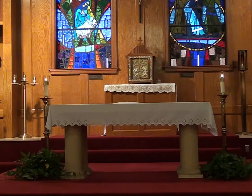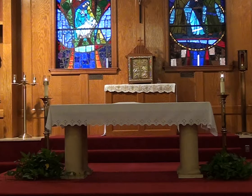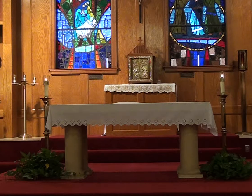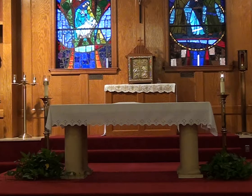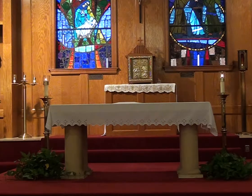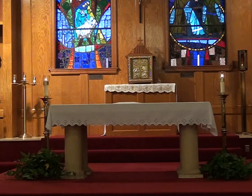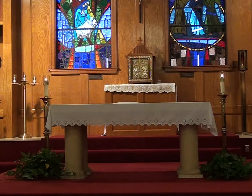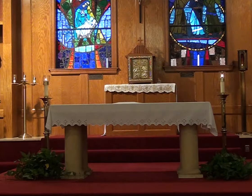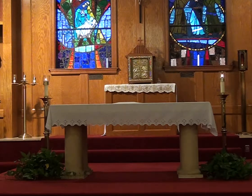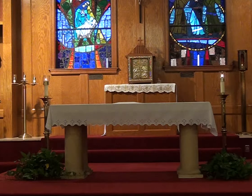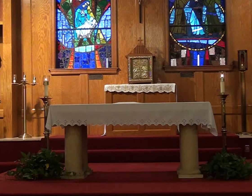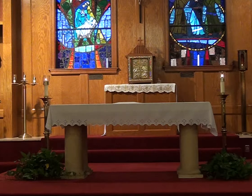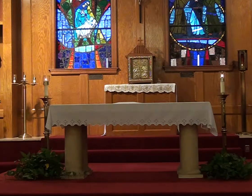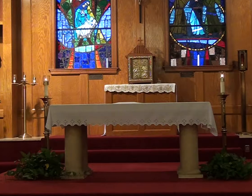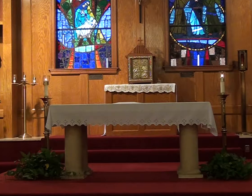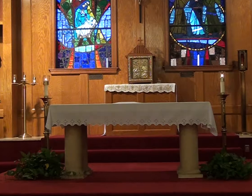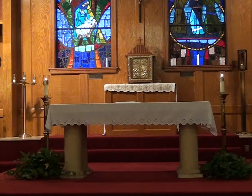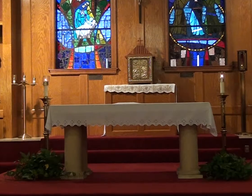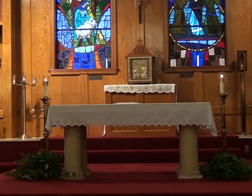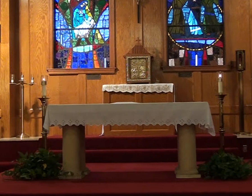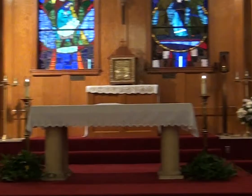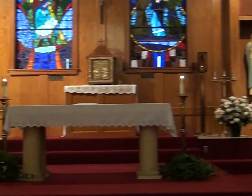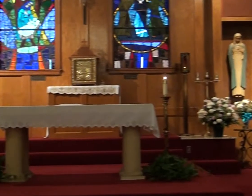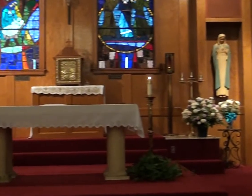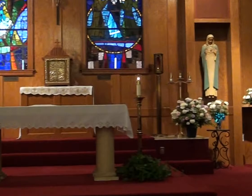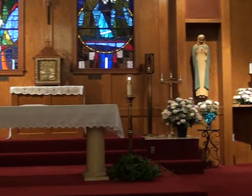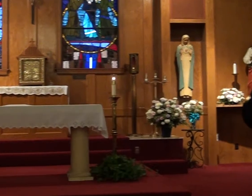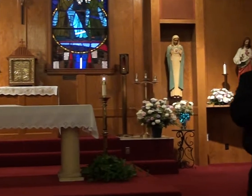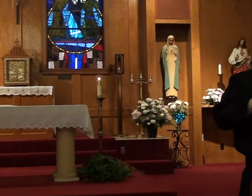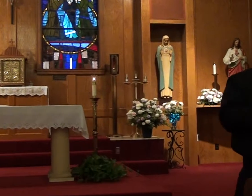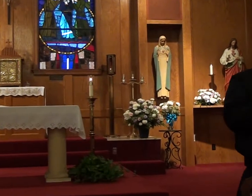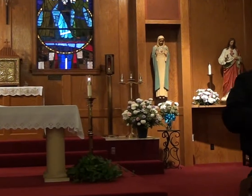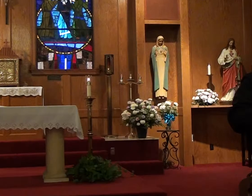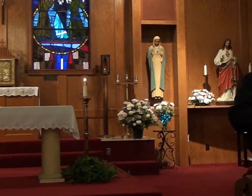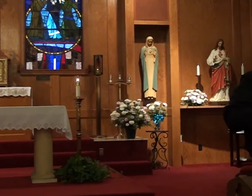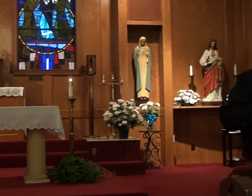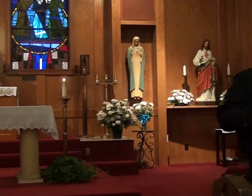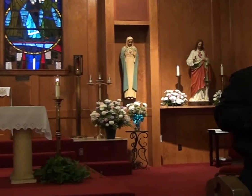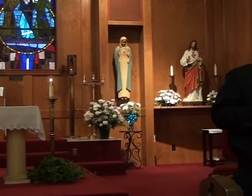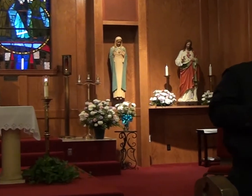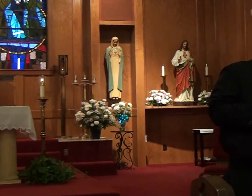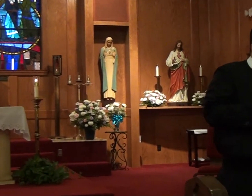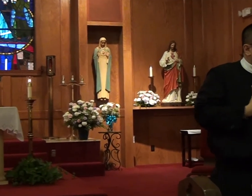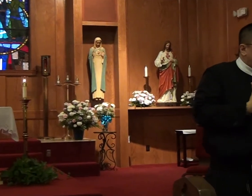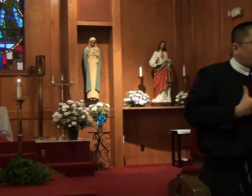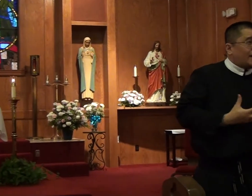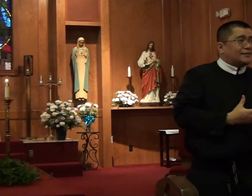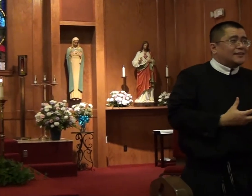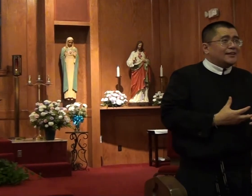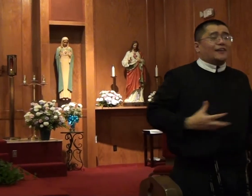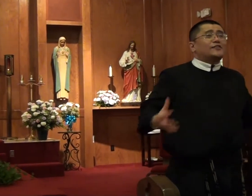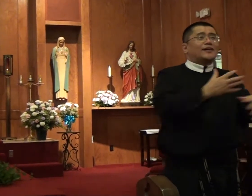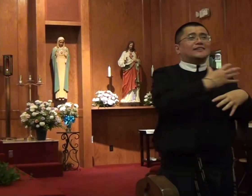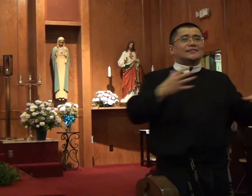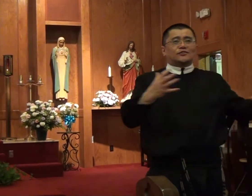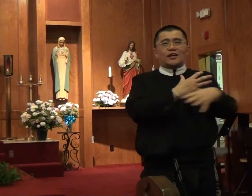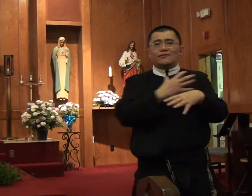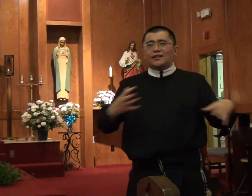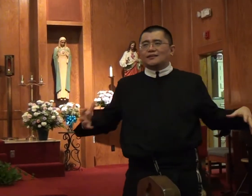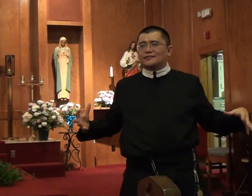I live with them, my friend, okay? They're angry, talking like they screaming each other in the face. Everybody just screaming, just